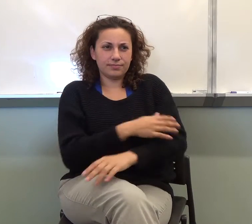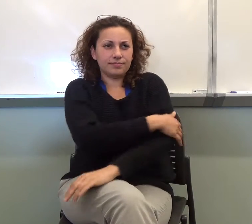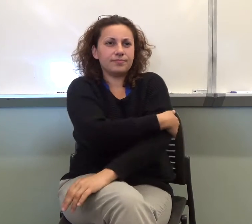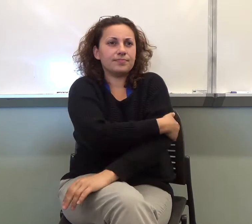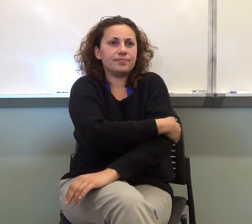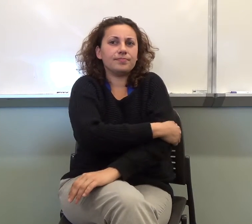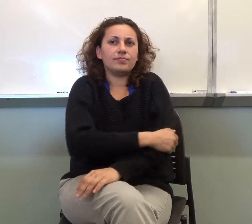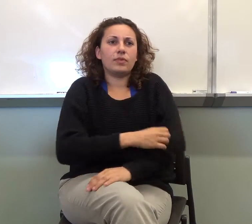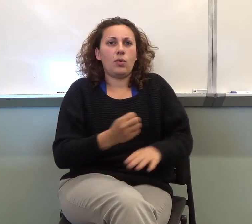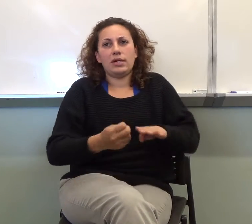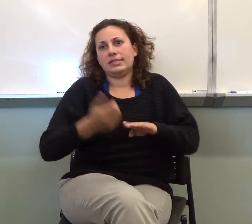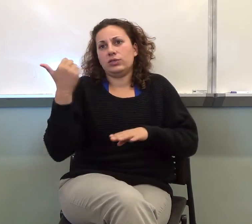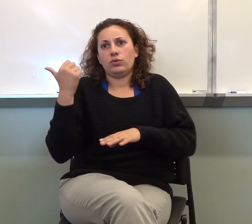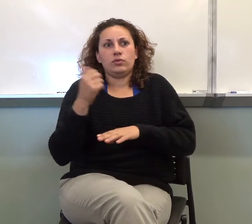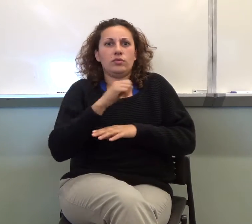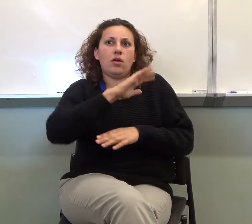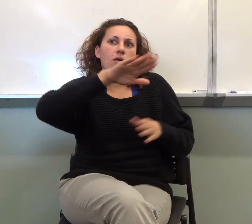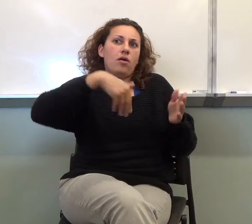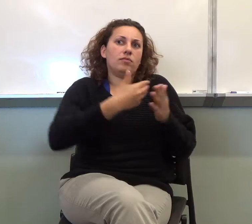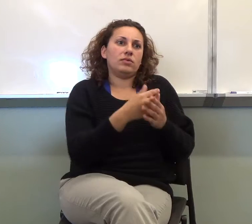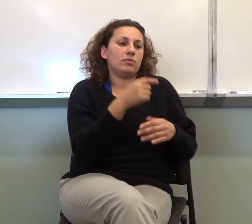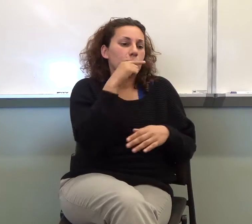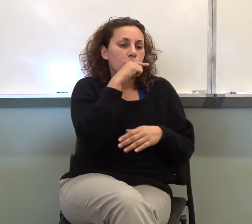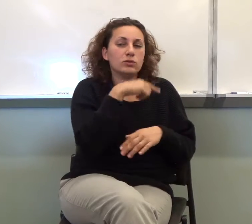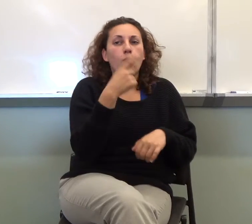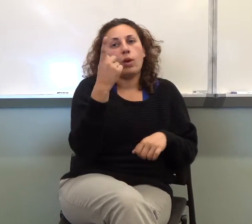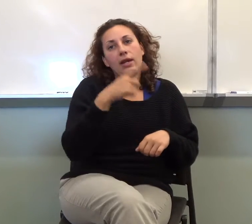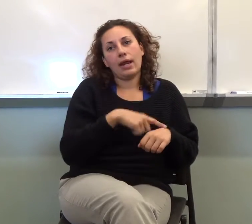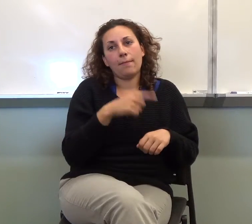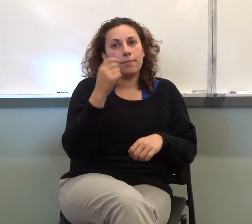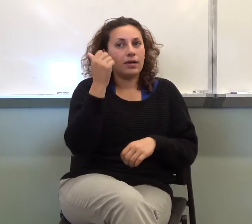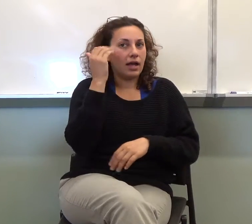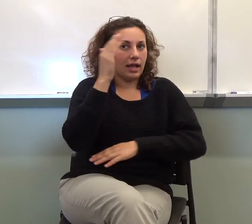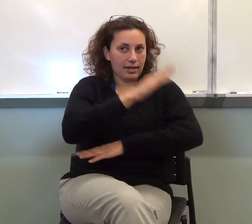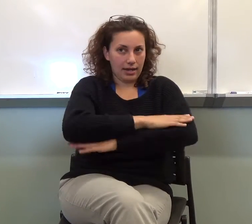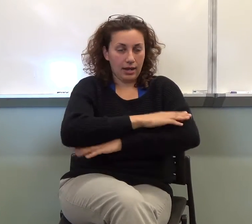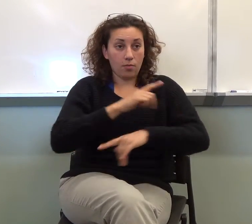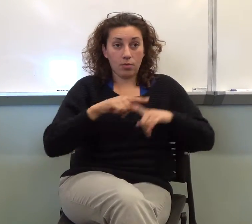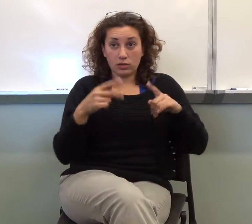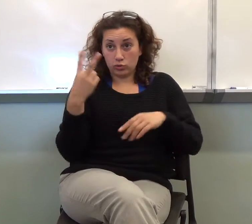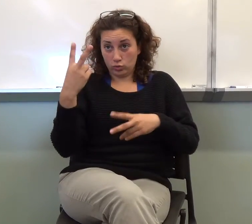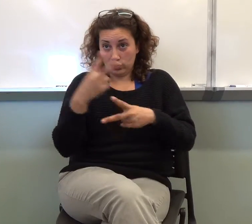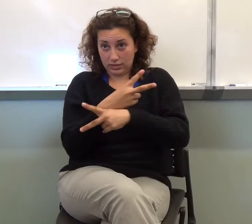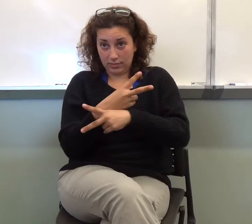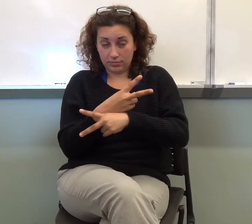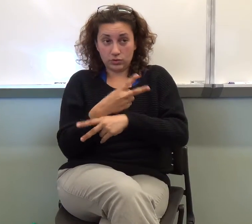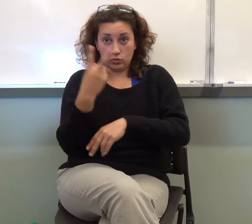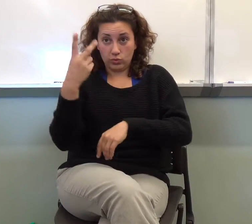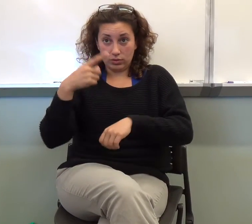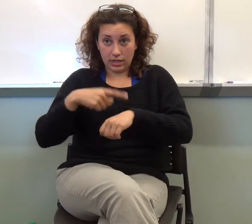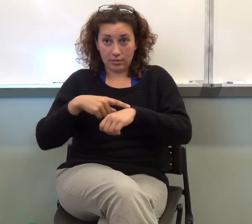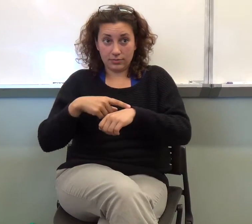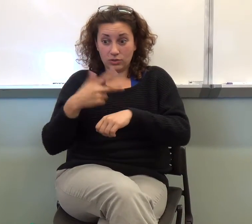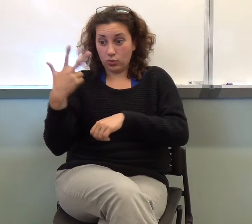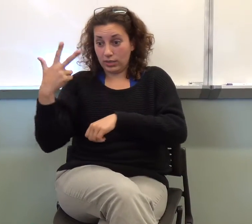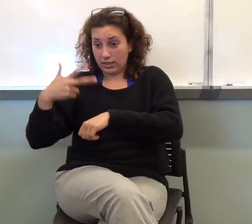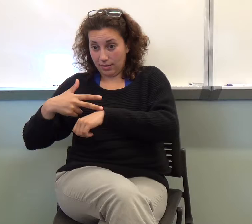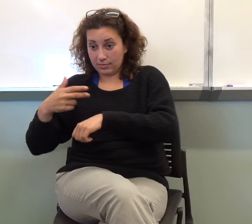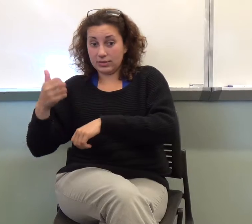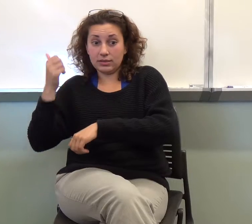exclude everybody here because they brush once a day. But 2 times a day? Yeah, that works. 3 times a day? Yep. More than